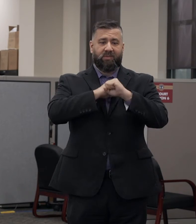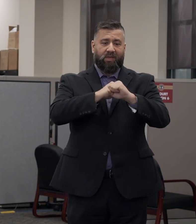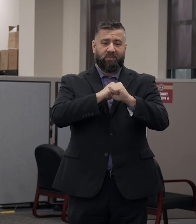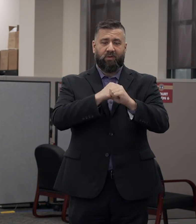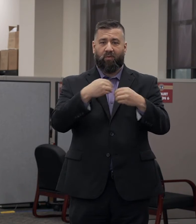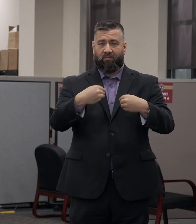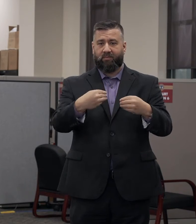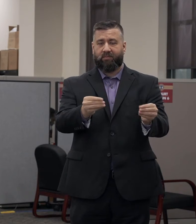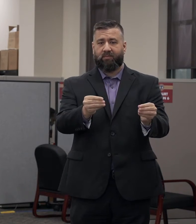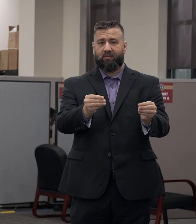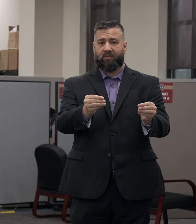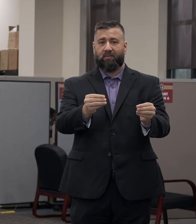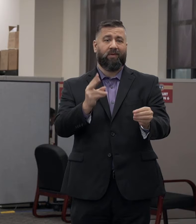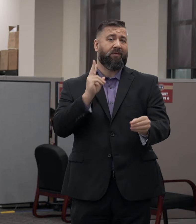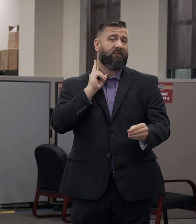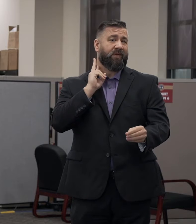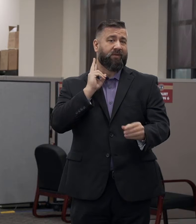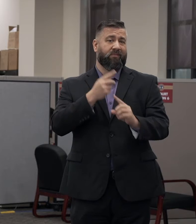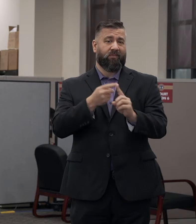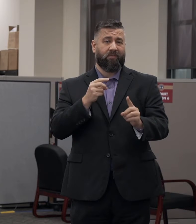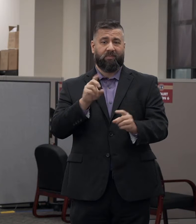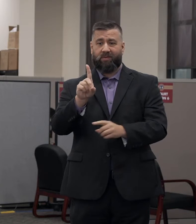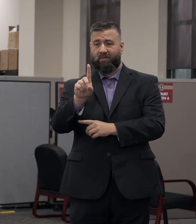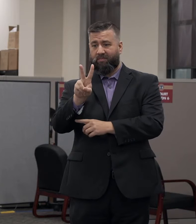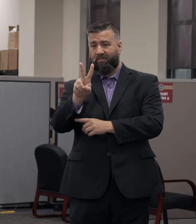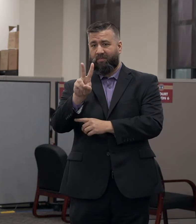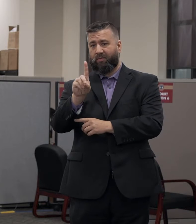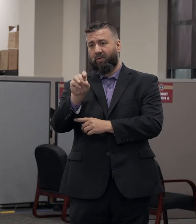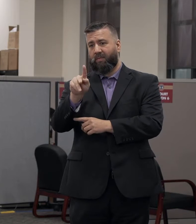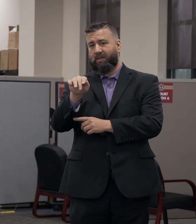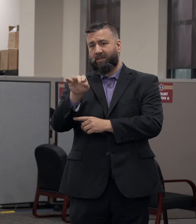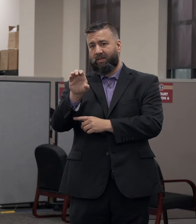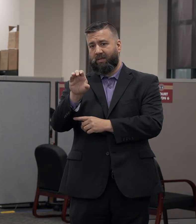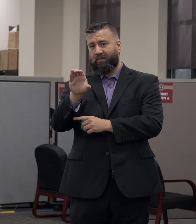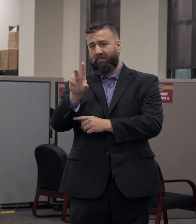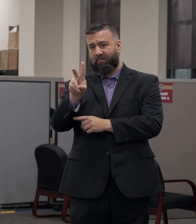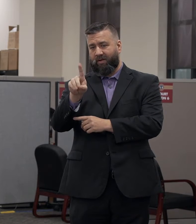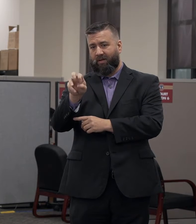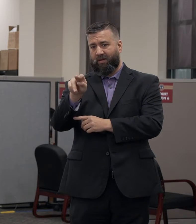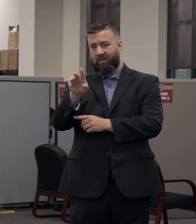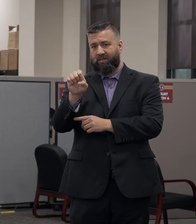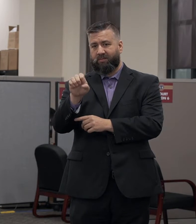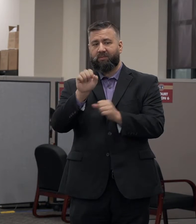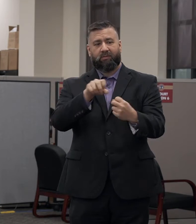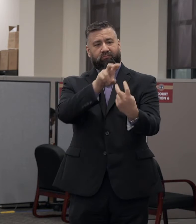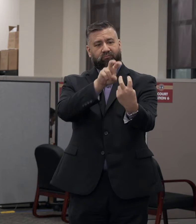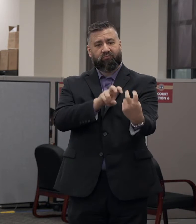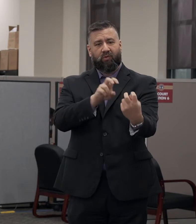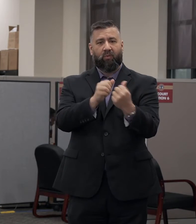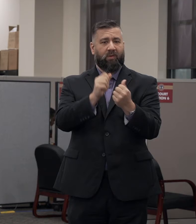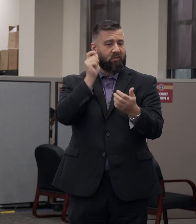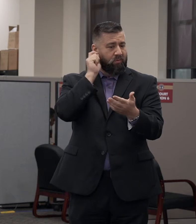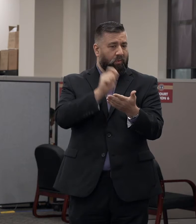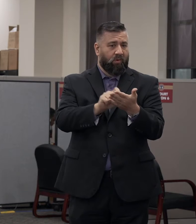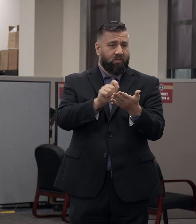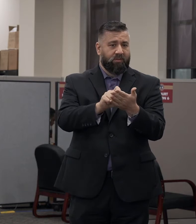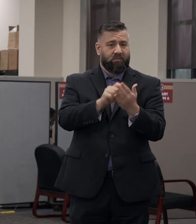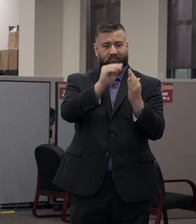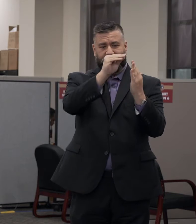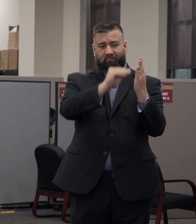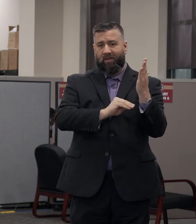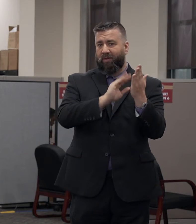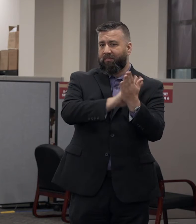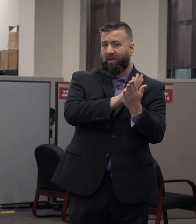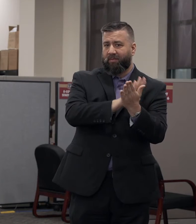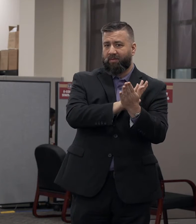domestic violence can sit down with clerks who will help file all the necessary paperwork needed to request an order of